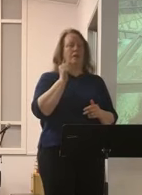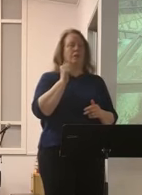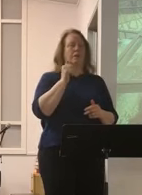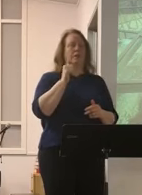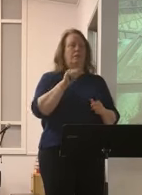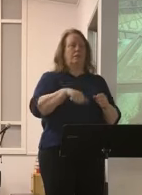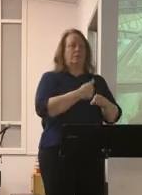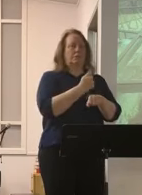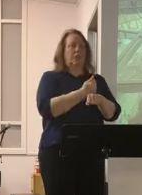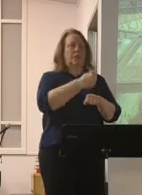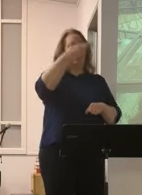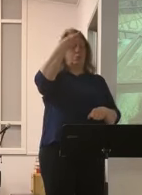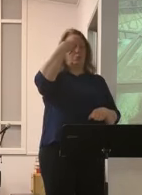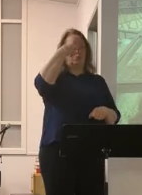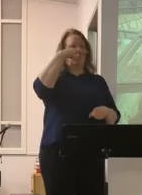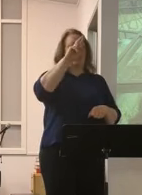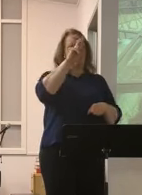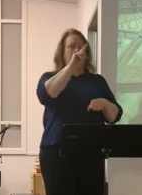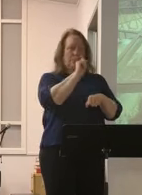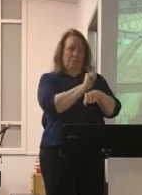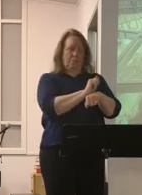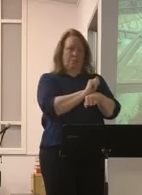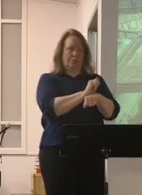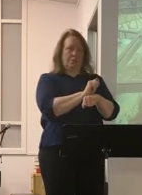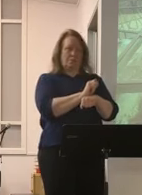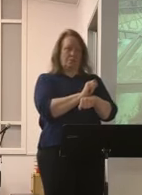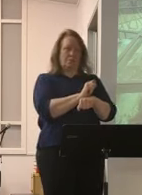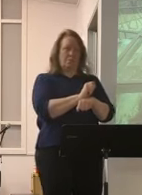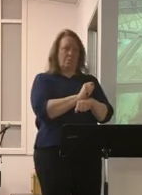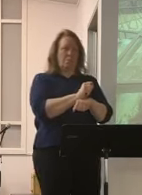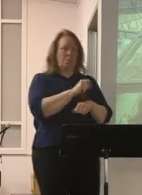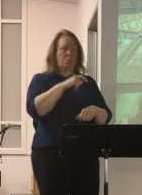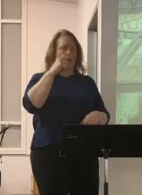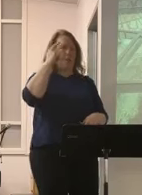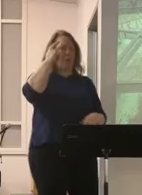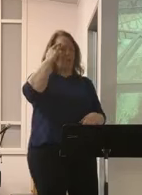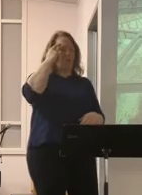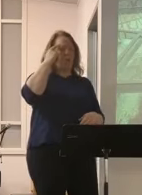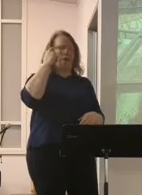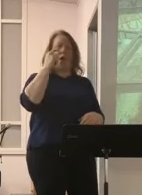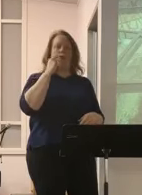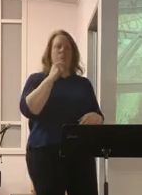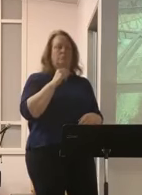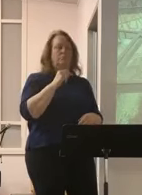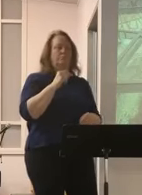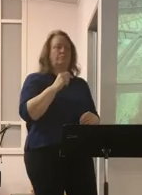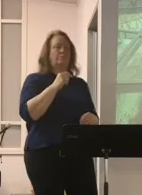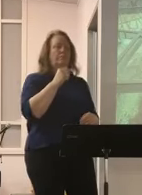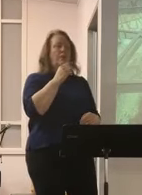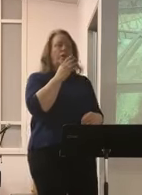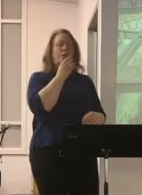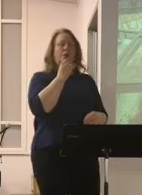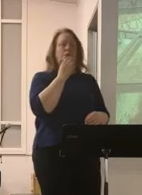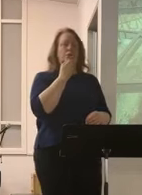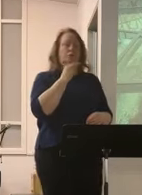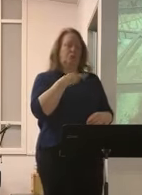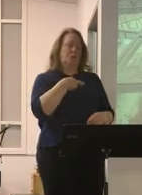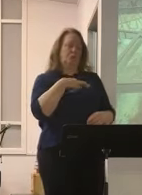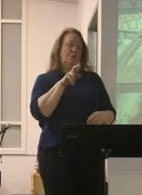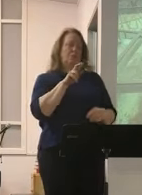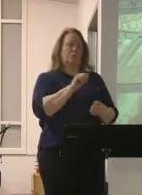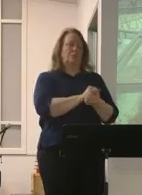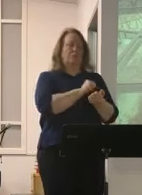Roman temples and thought, well, we'll get rid of the Jewish religion.